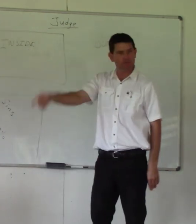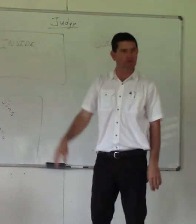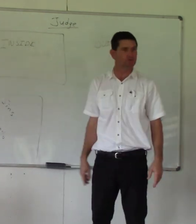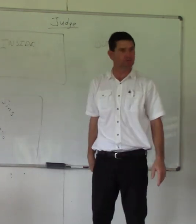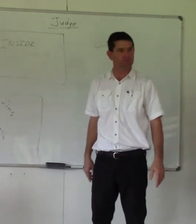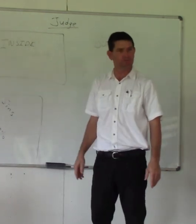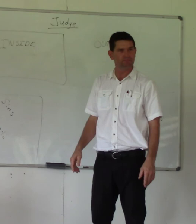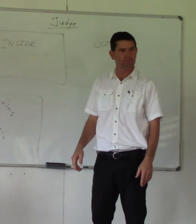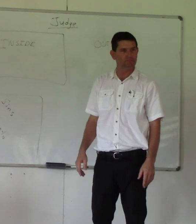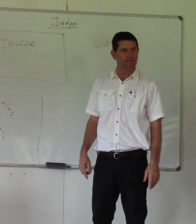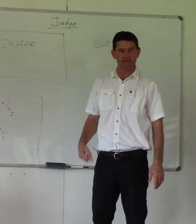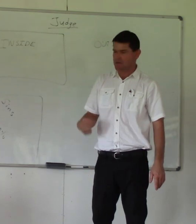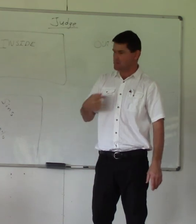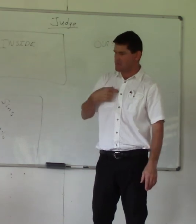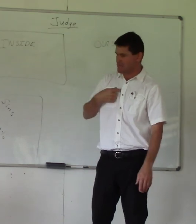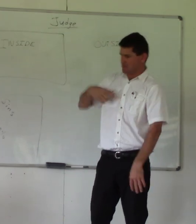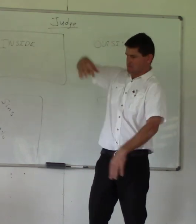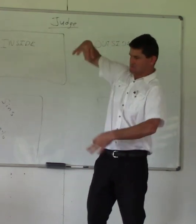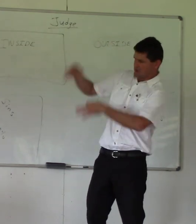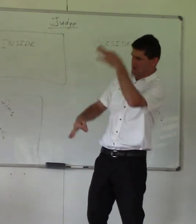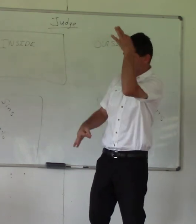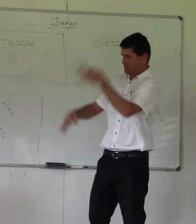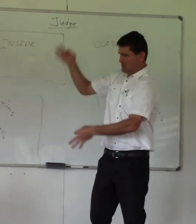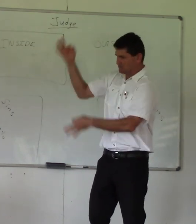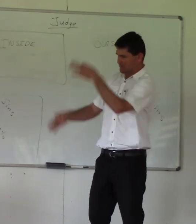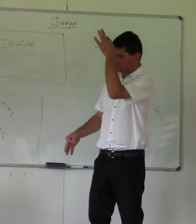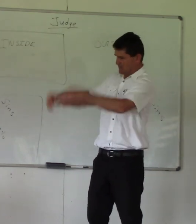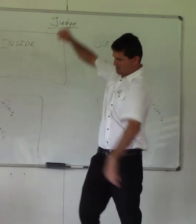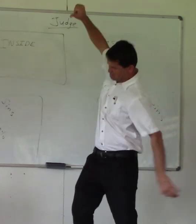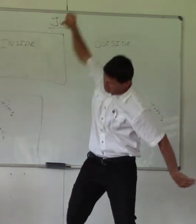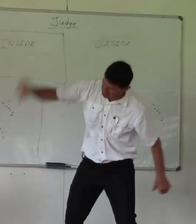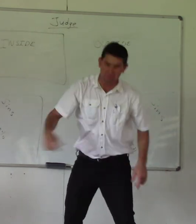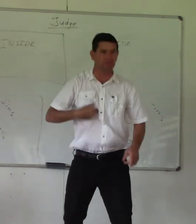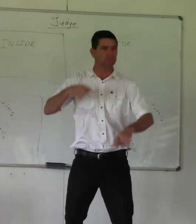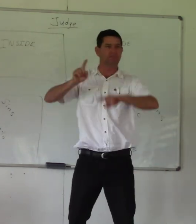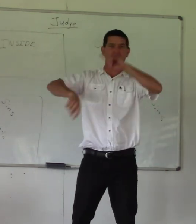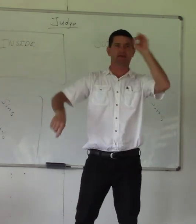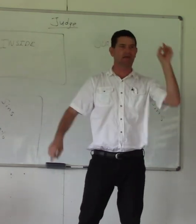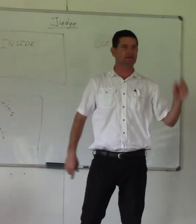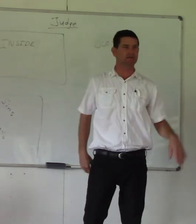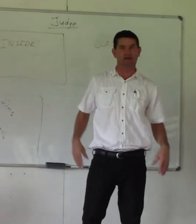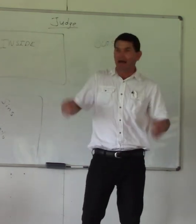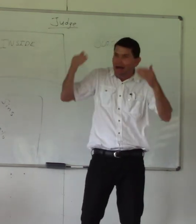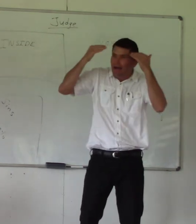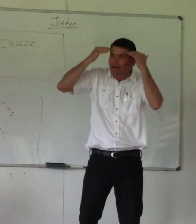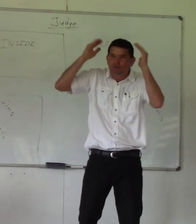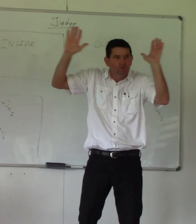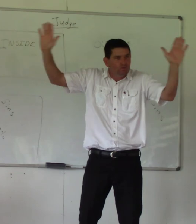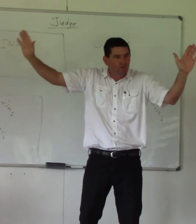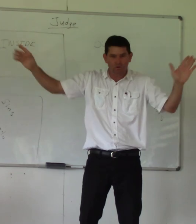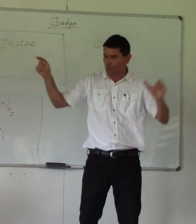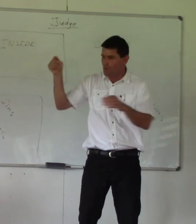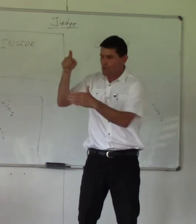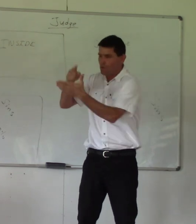truth. Me, the, good. I can't. I don't know what